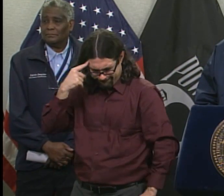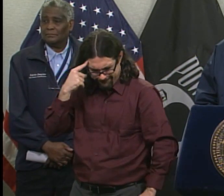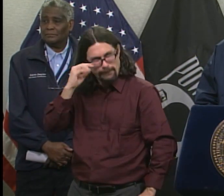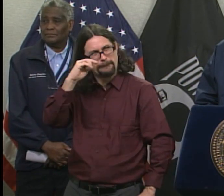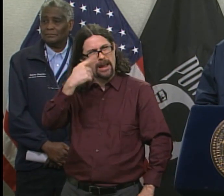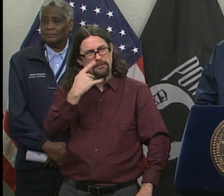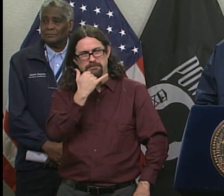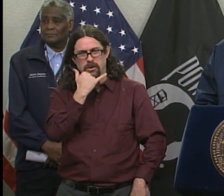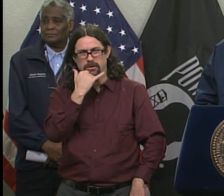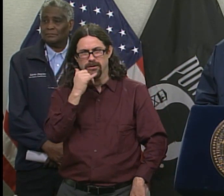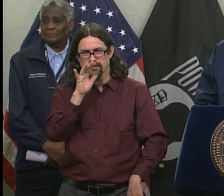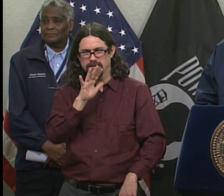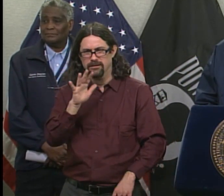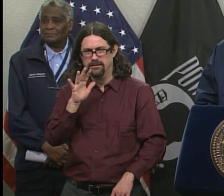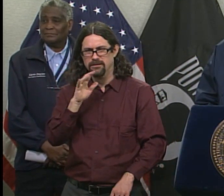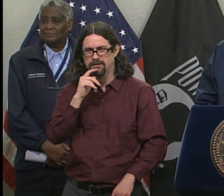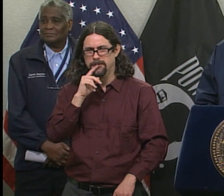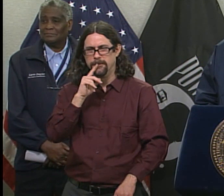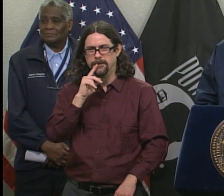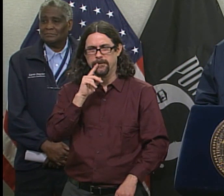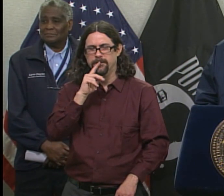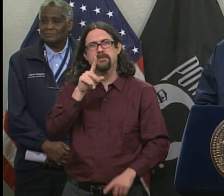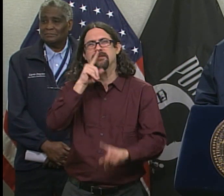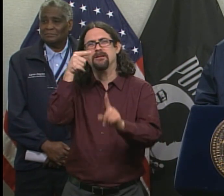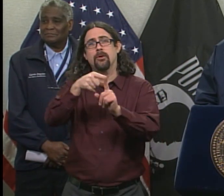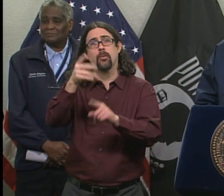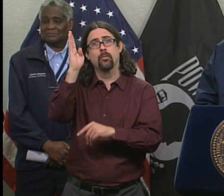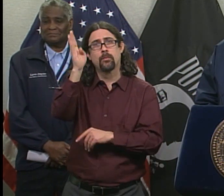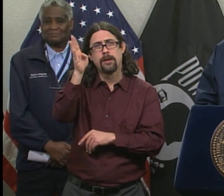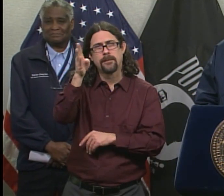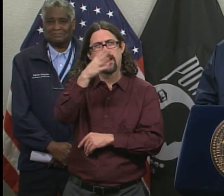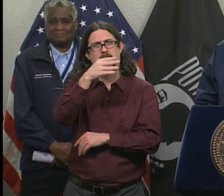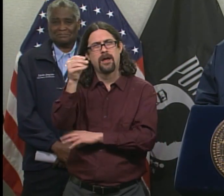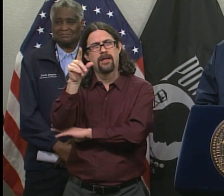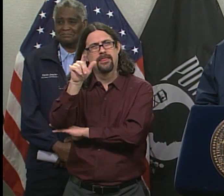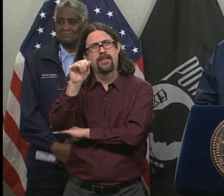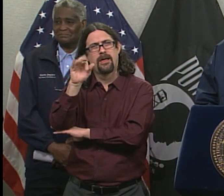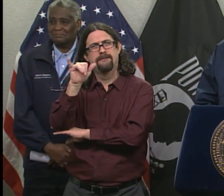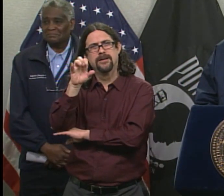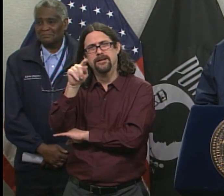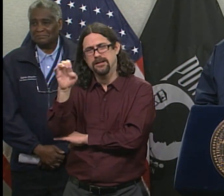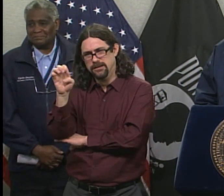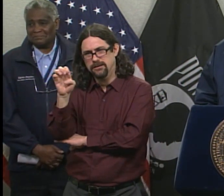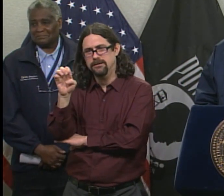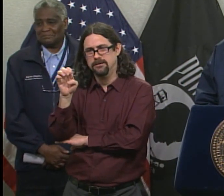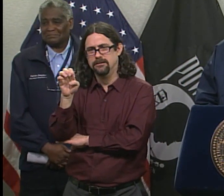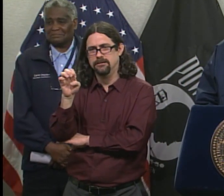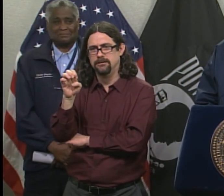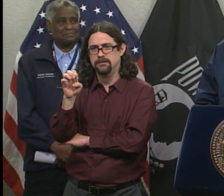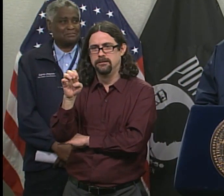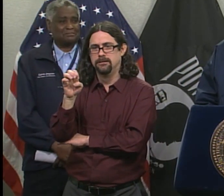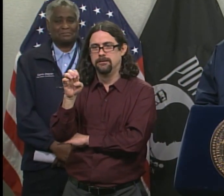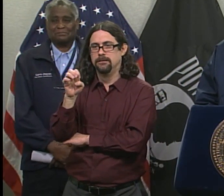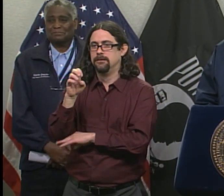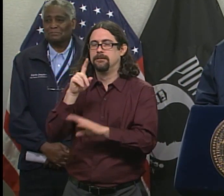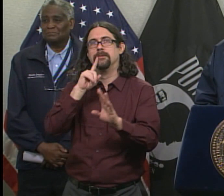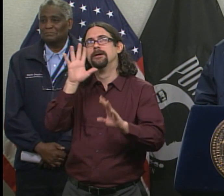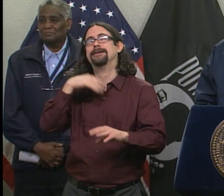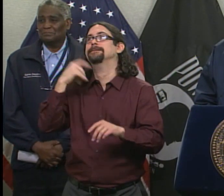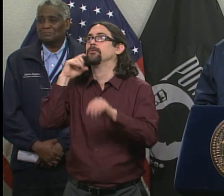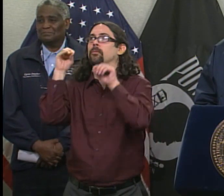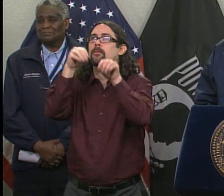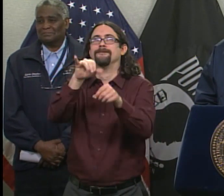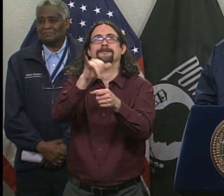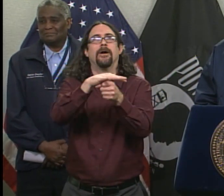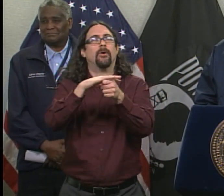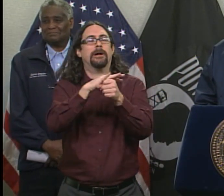Sorry. Broadway and Lafayette. My Houston. apologies. Houston. Houston, there we go. Houston and Broadway. I just moved to the neighborhood. Okay, Houston and Broadway.